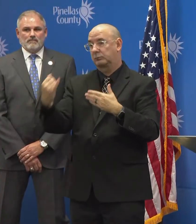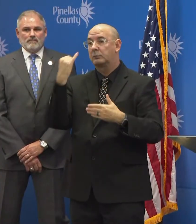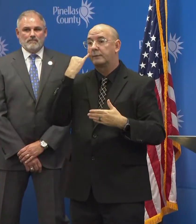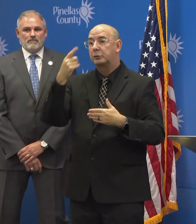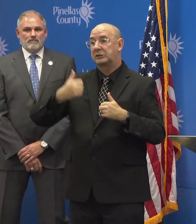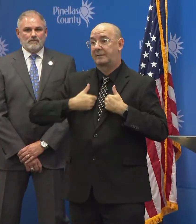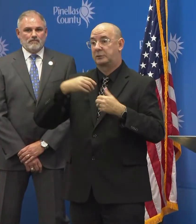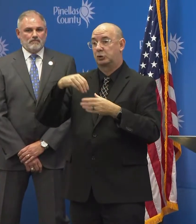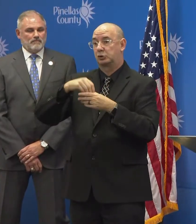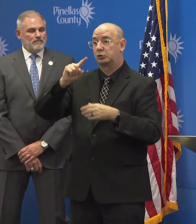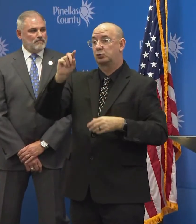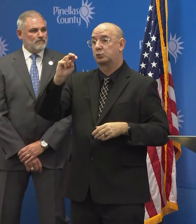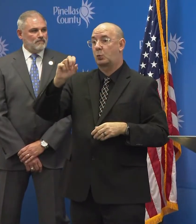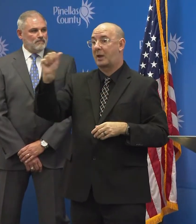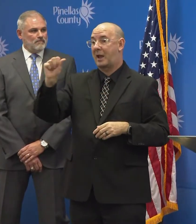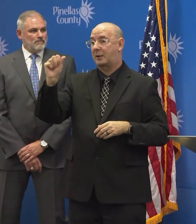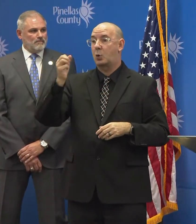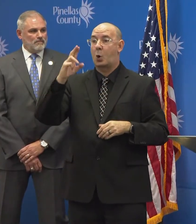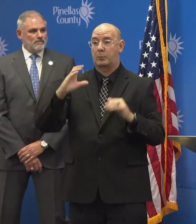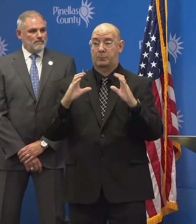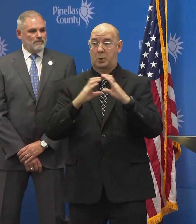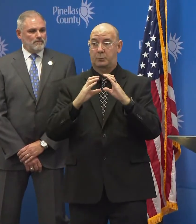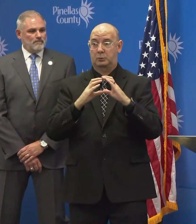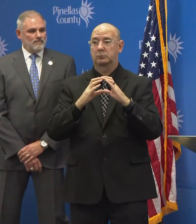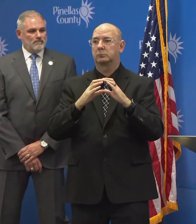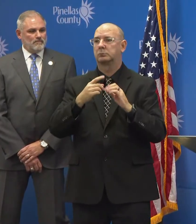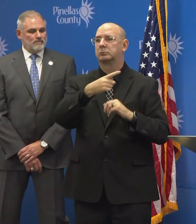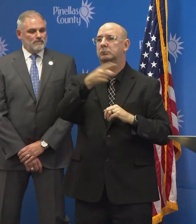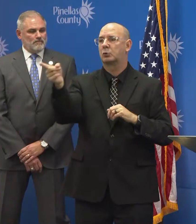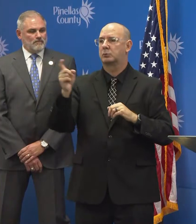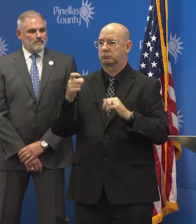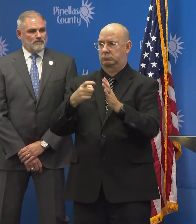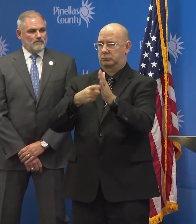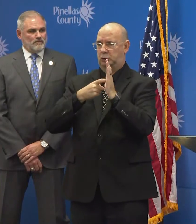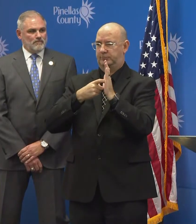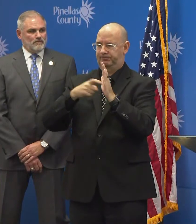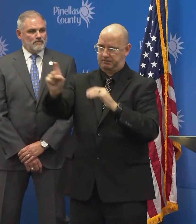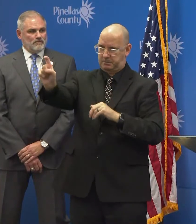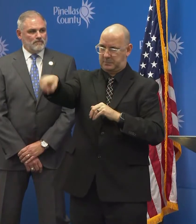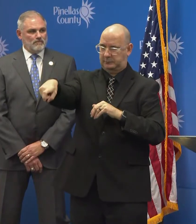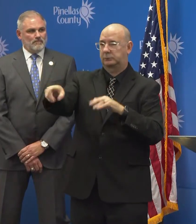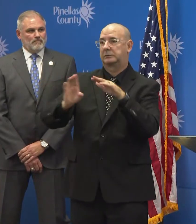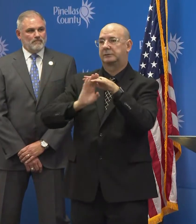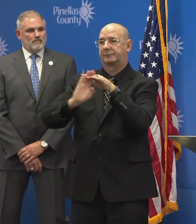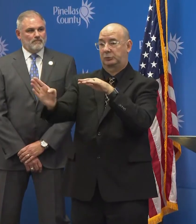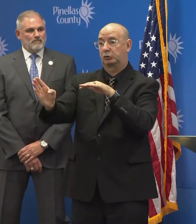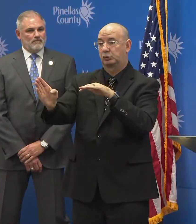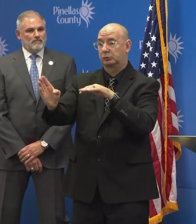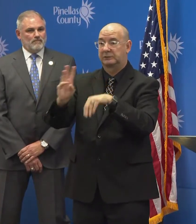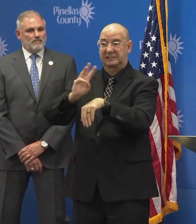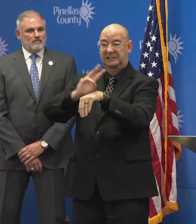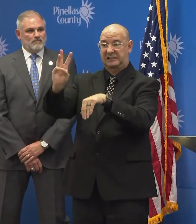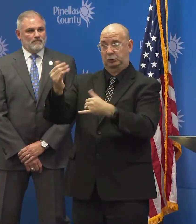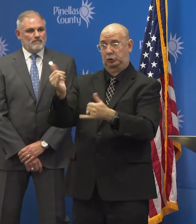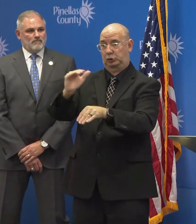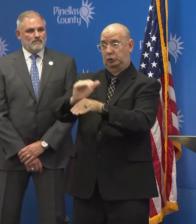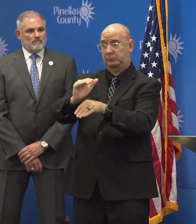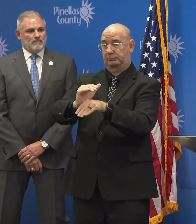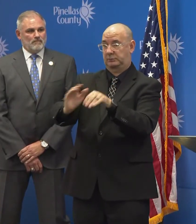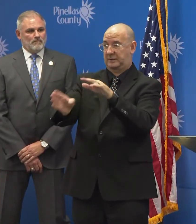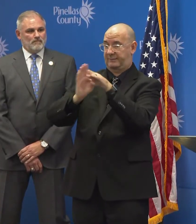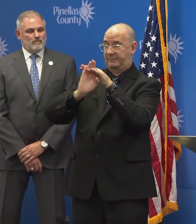home residents, will be under a mandatory evacuation order. Again, 6 p.m. tonight, Evacuation Zone